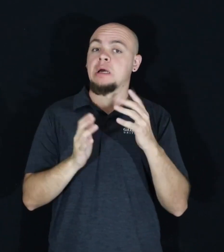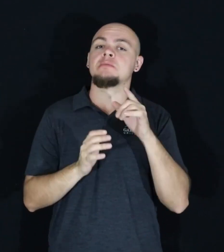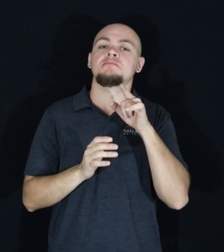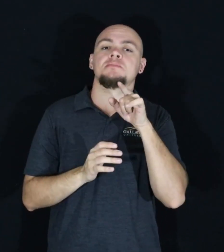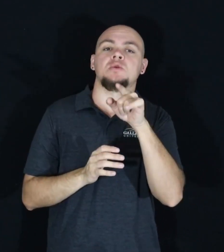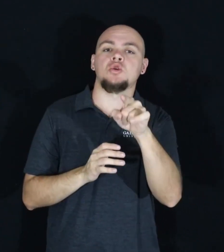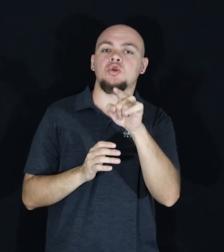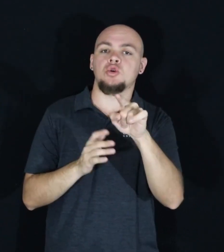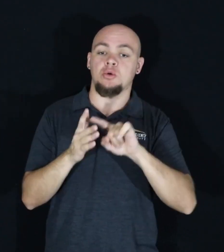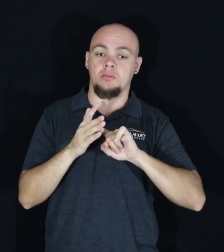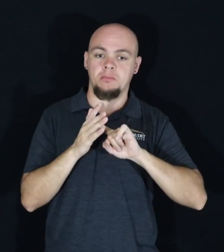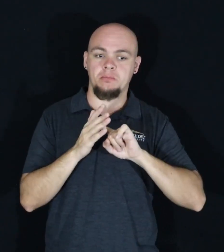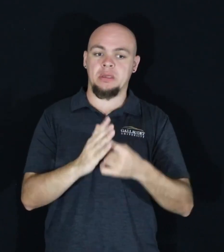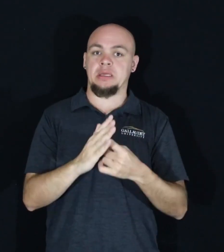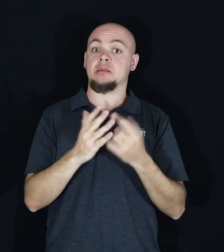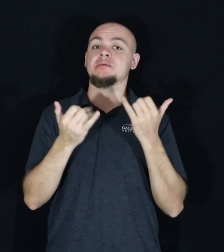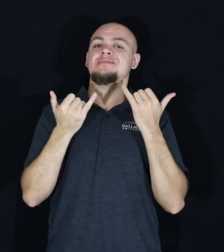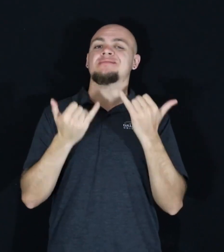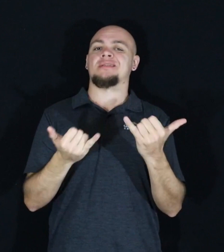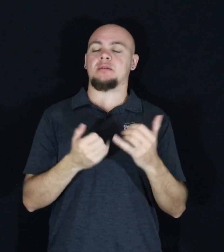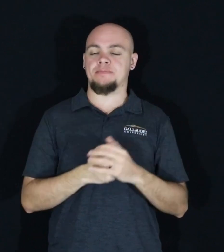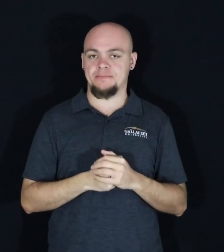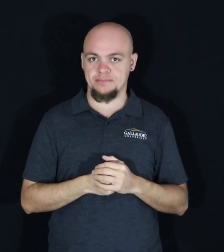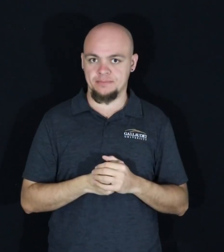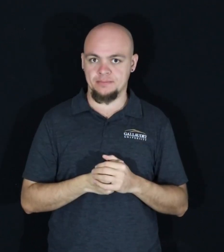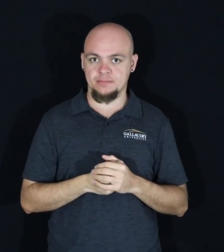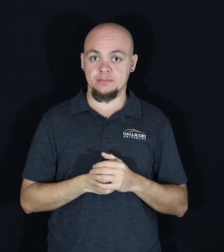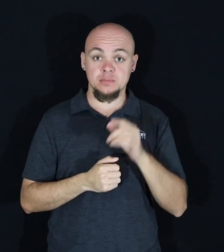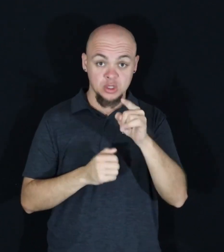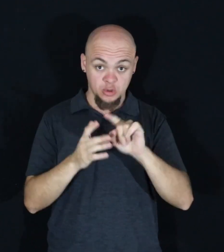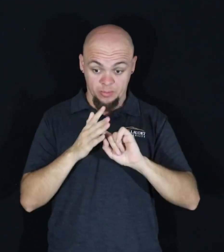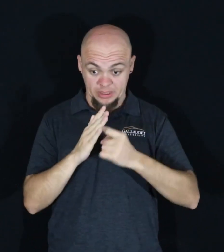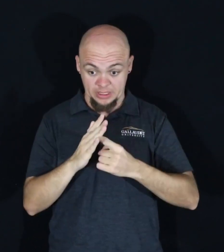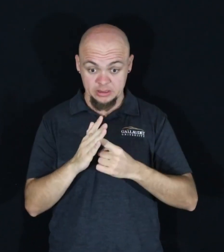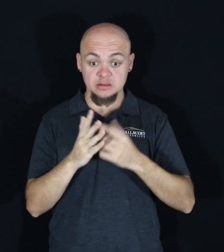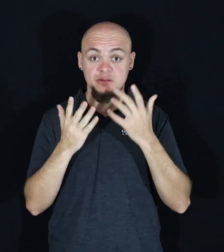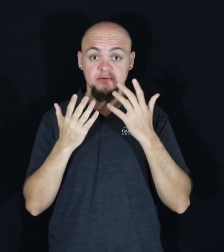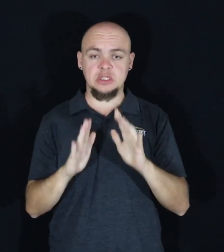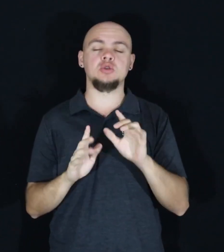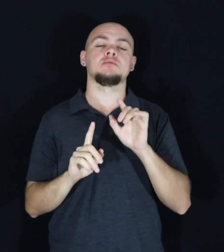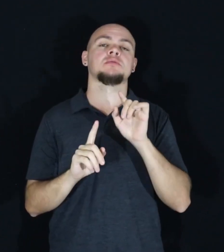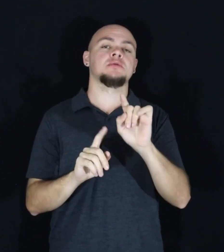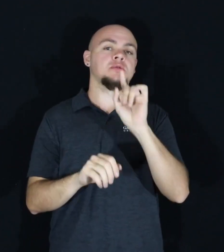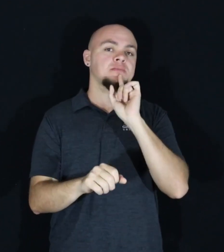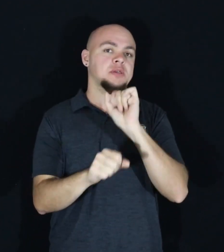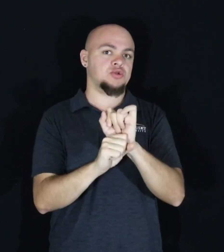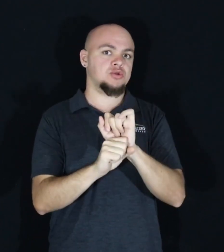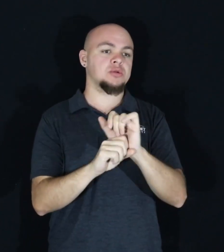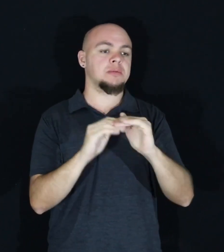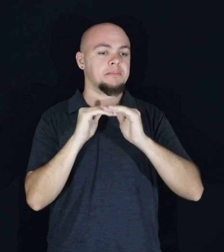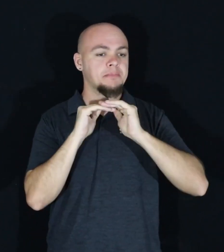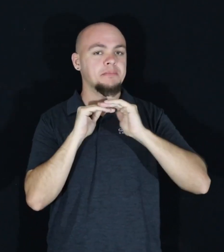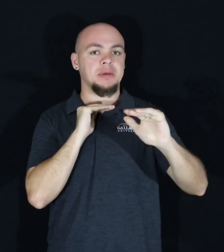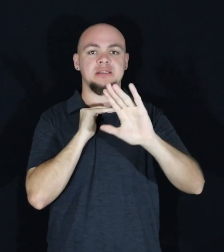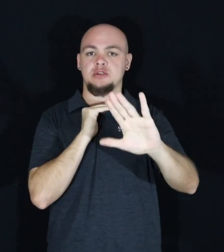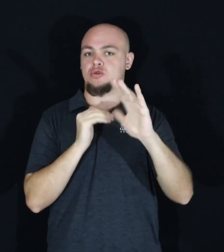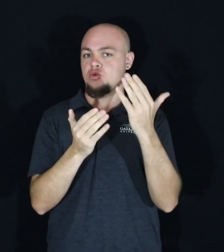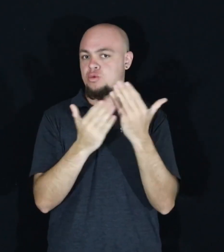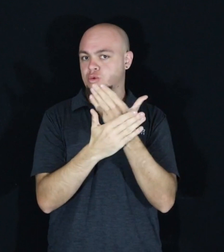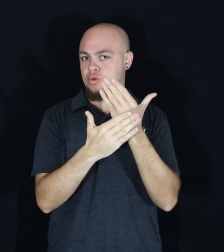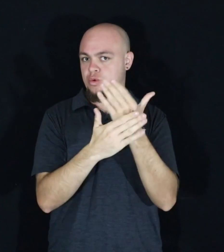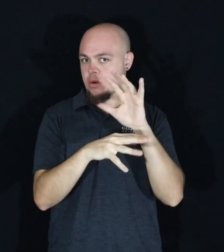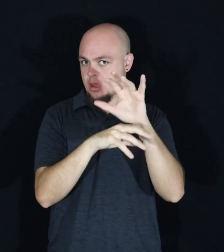to begin with today. And once you begin, make sure to maintain your new